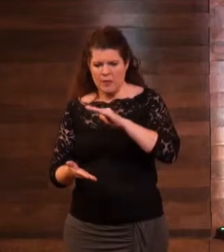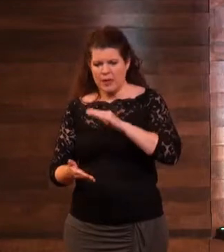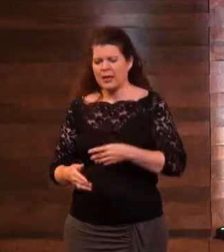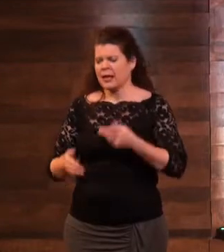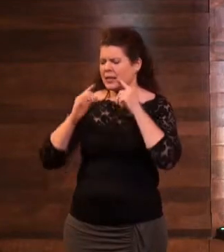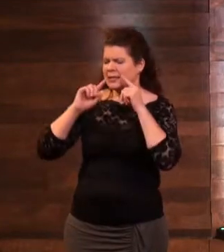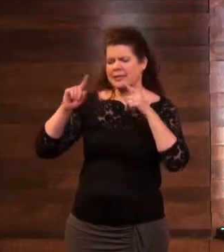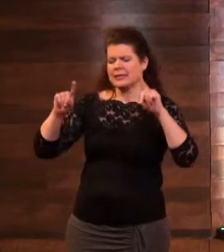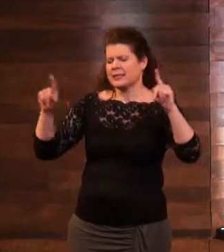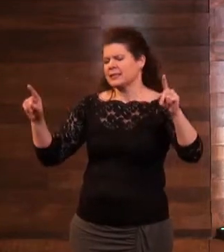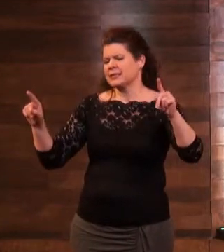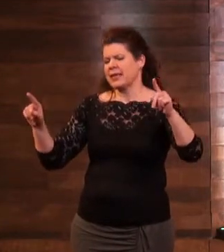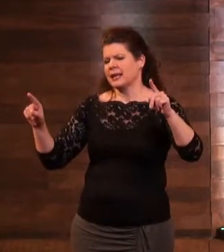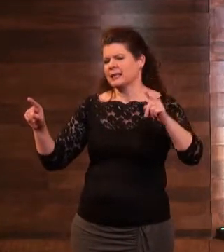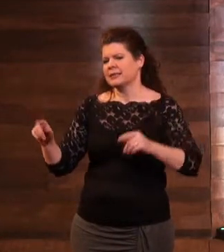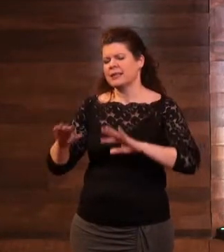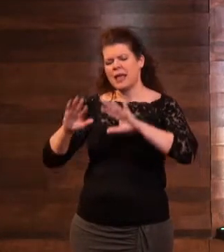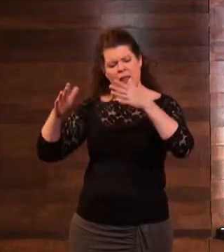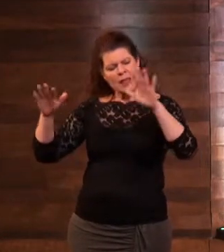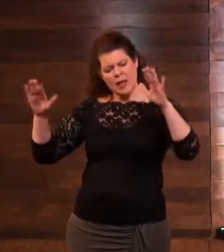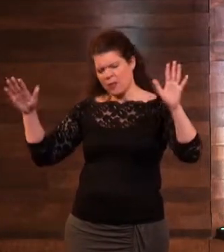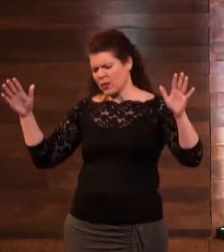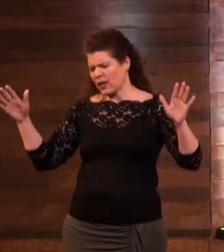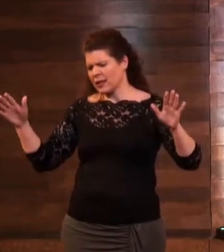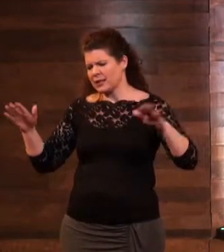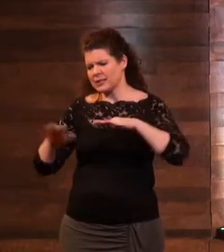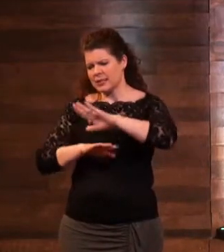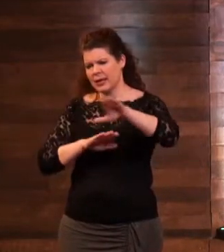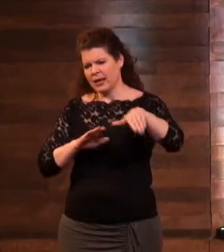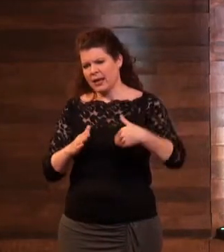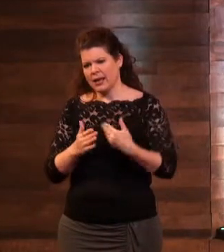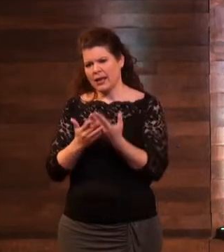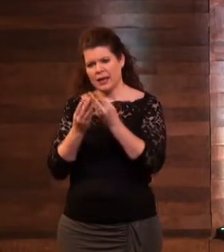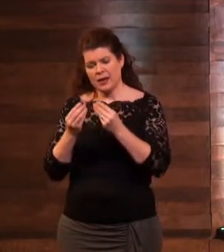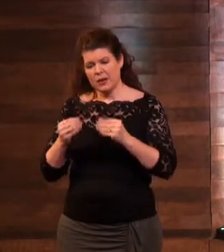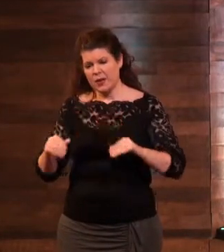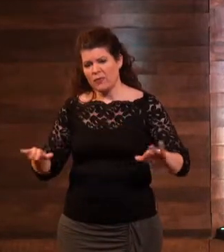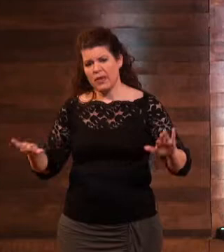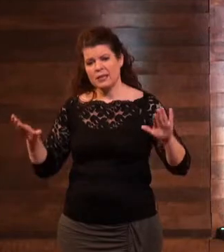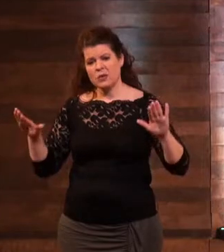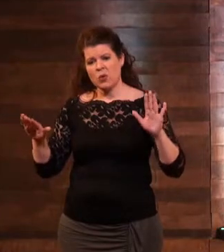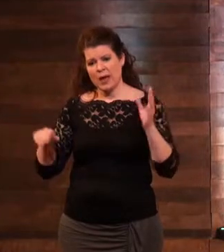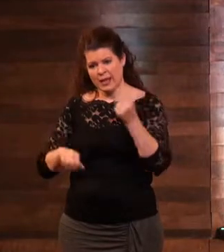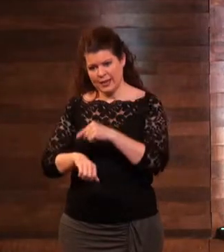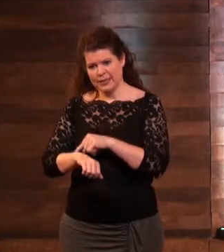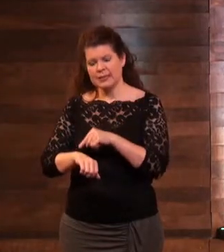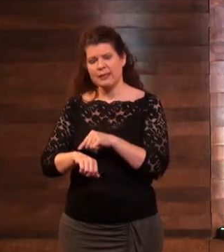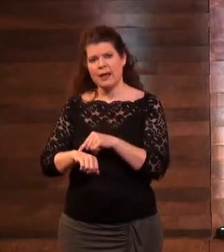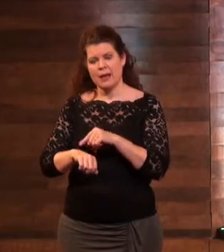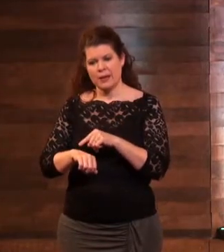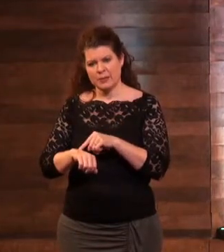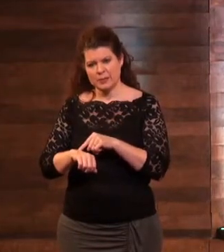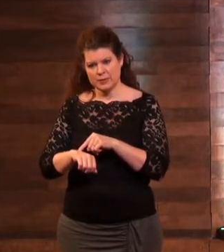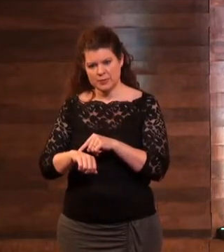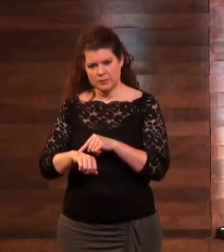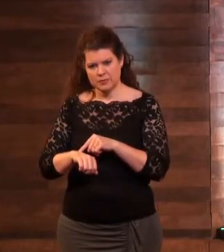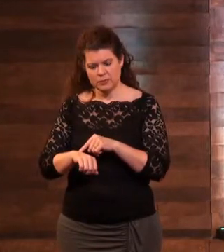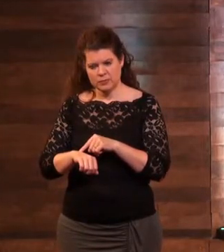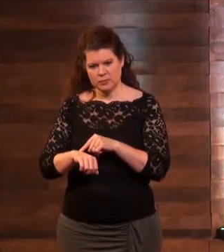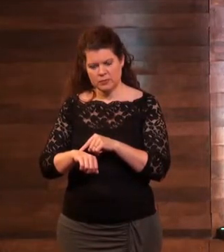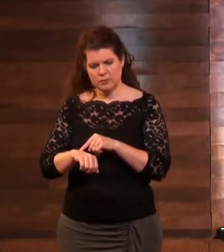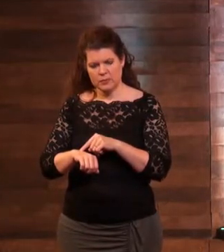accolades. You get over it. Obviously, there are some things we experience that are so extreme they leave a permanent mark on